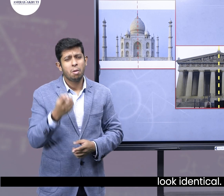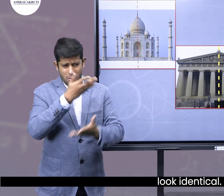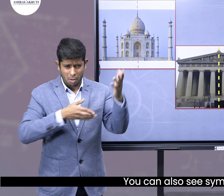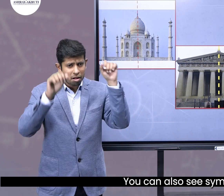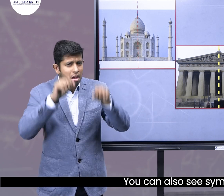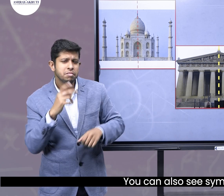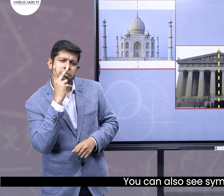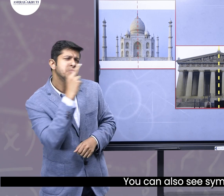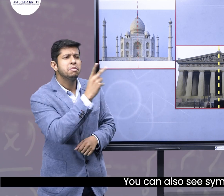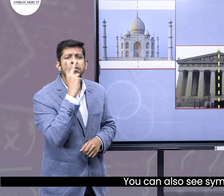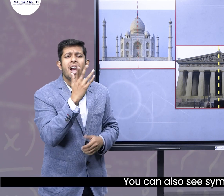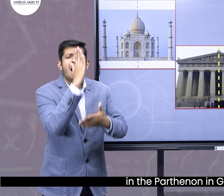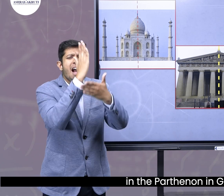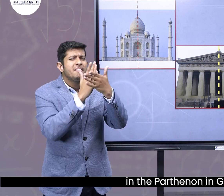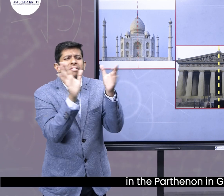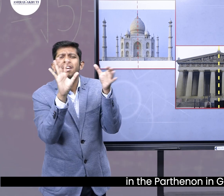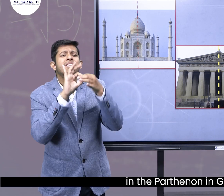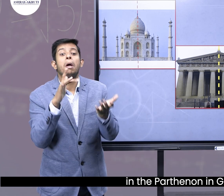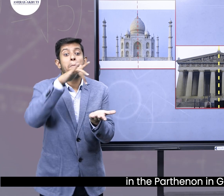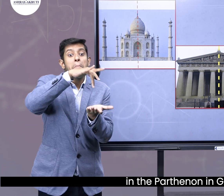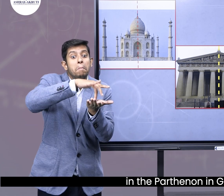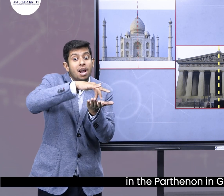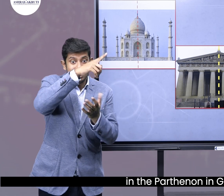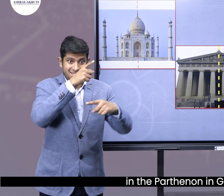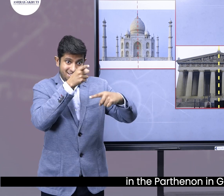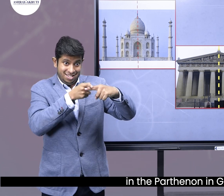You can also see symmetry in the Parthenon in Greece